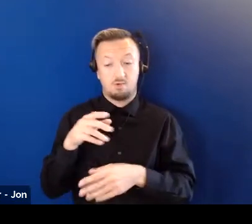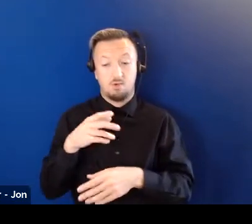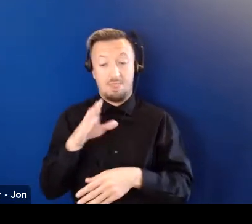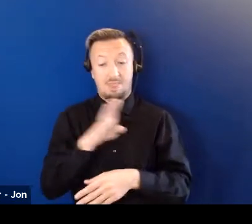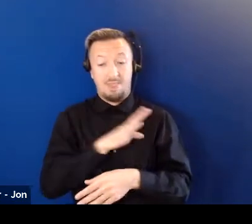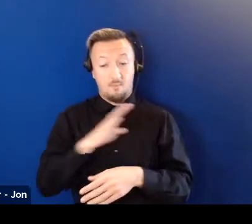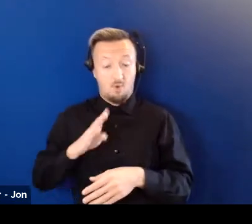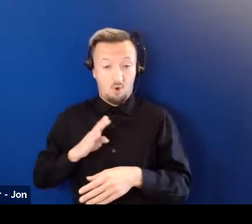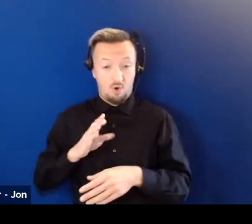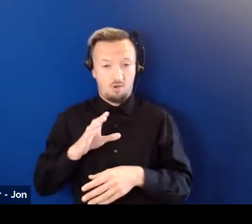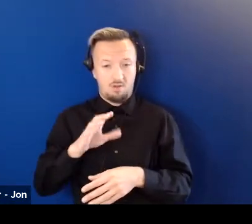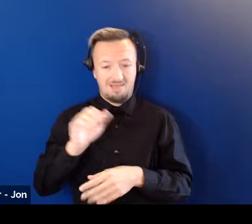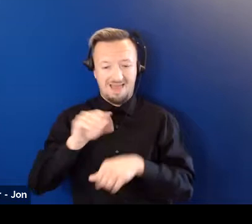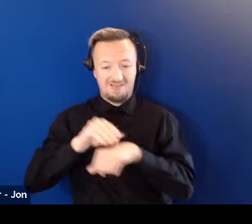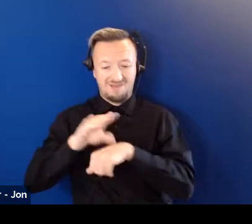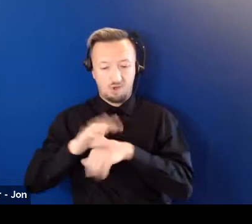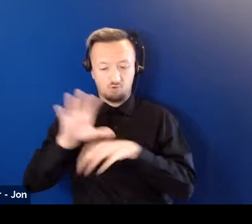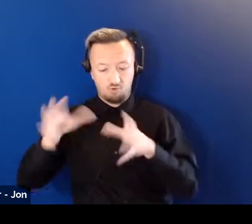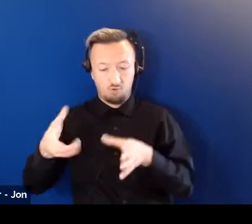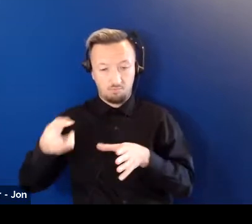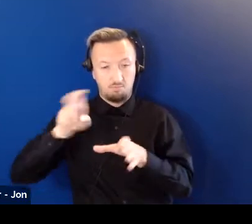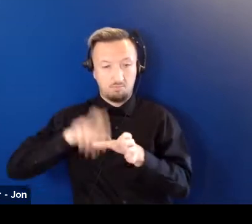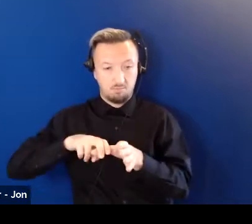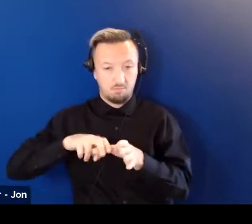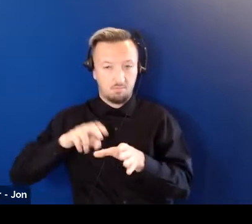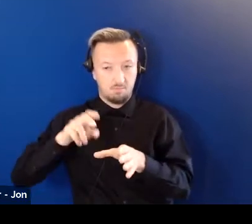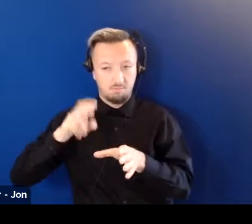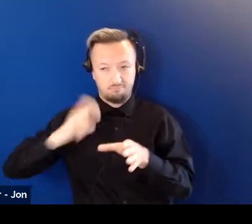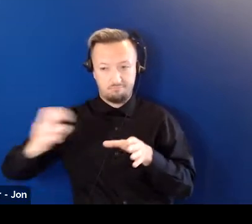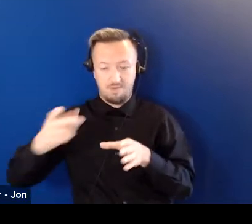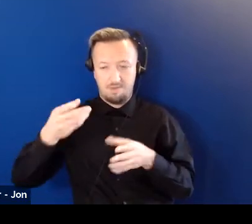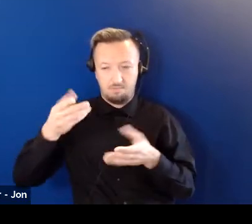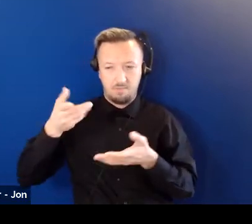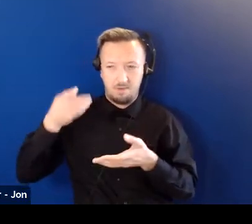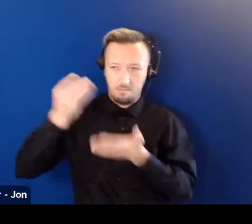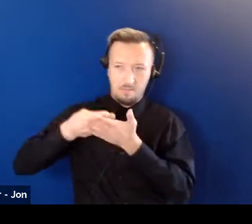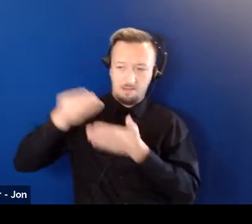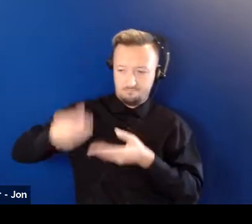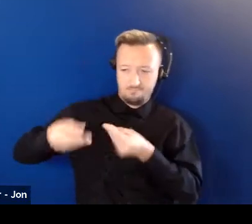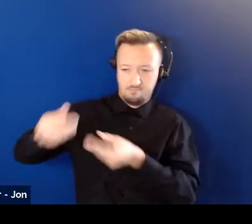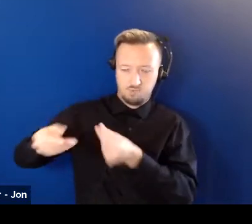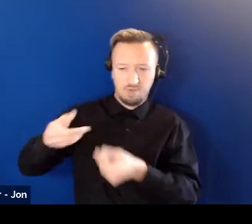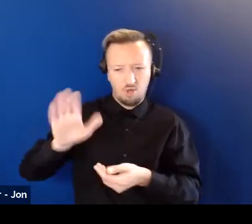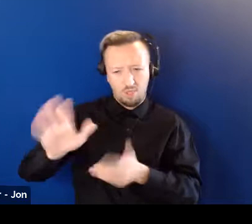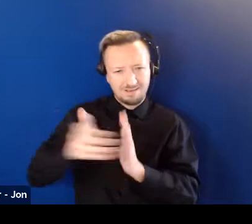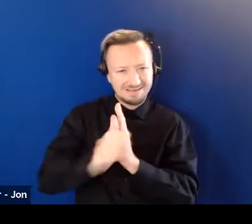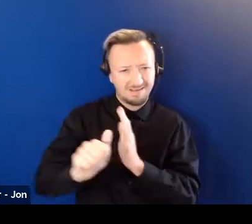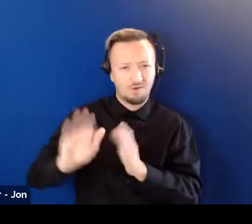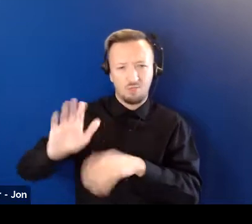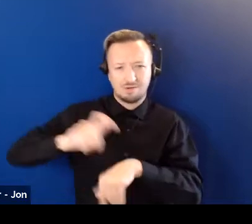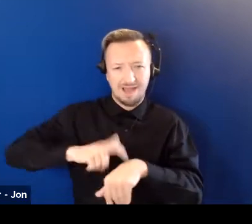council, so are the peers who are using their expertise and their time to